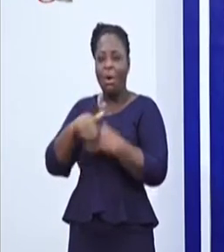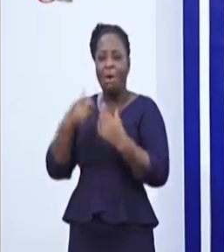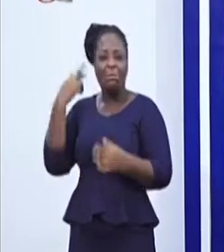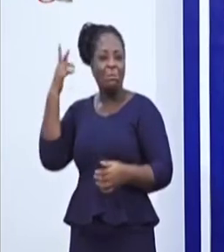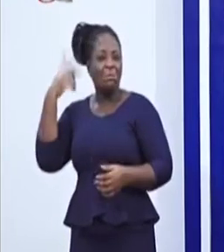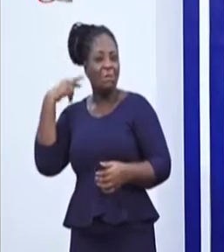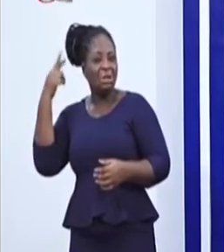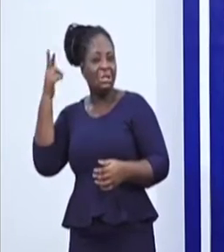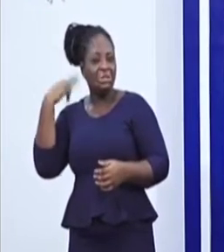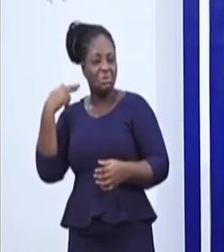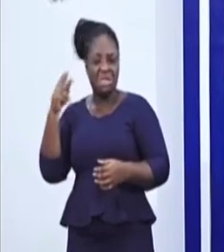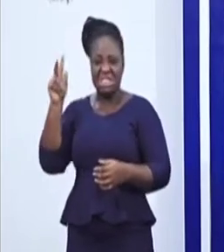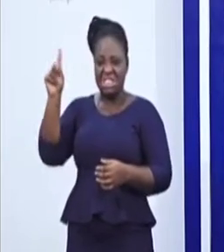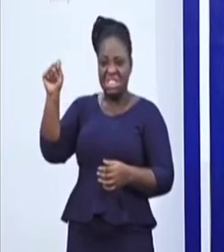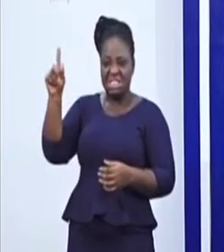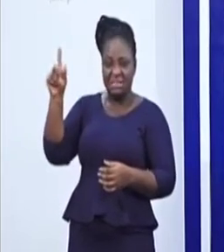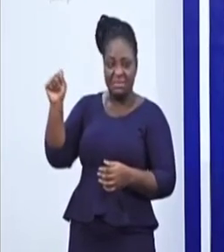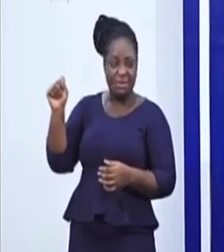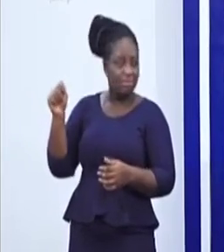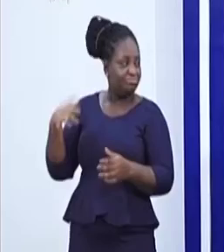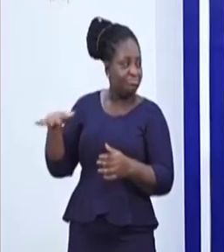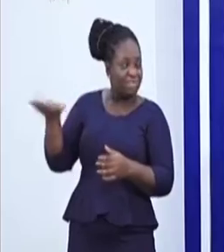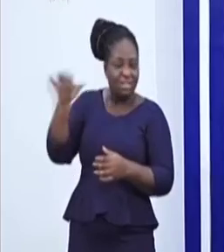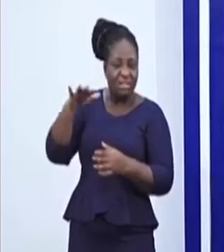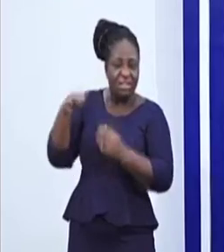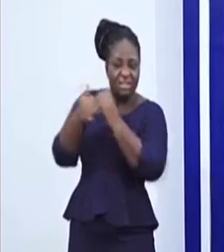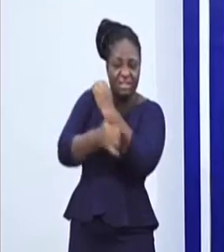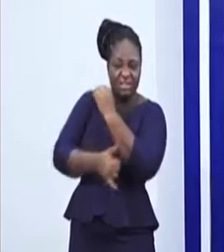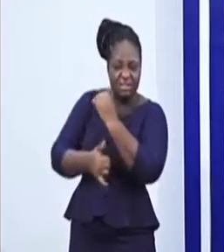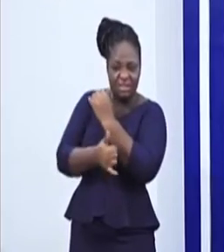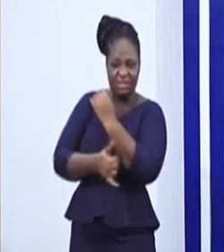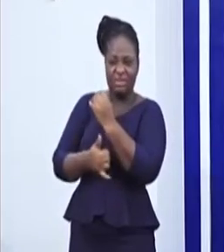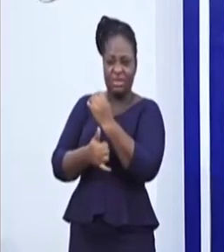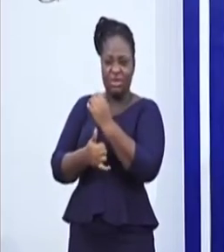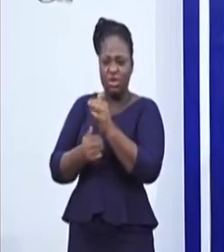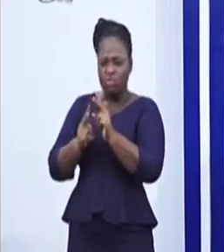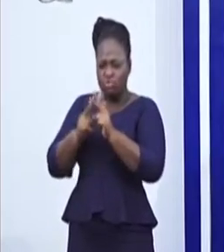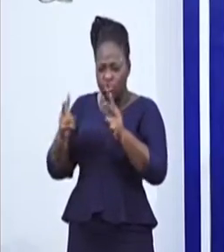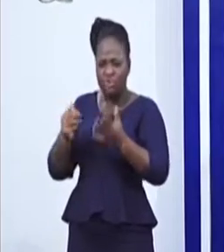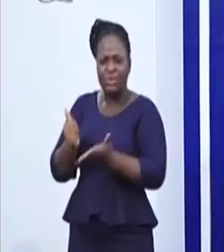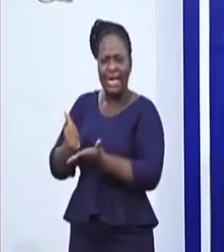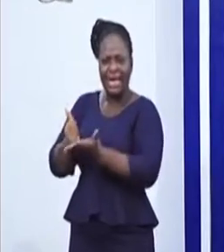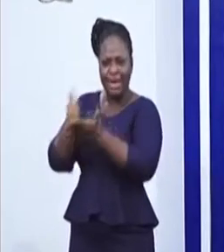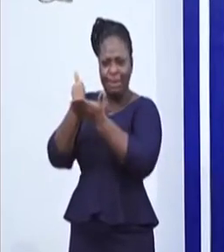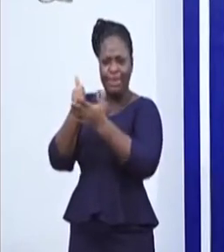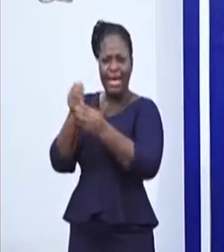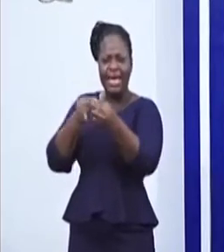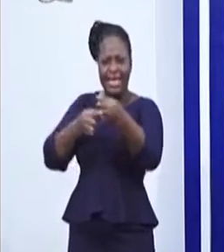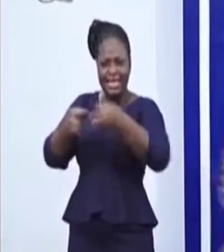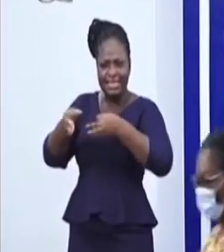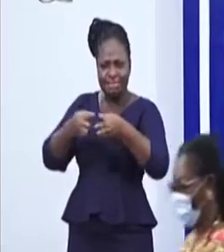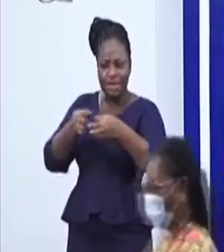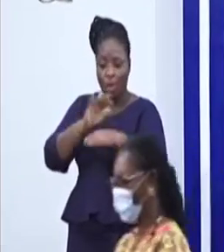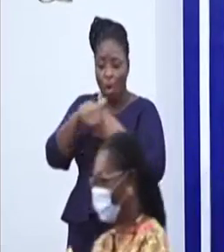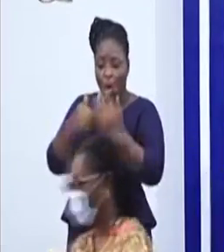stations across the country as content to support their programming.